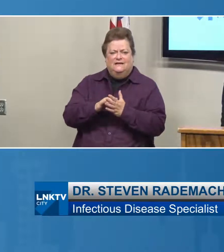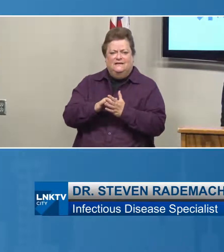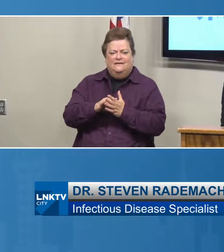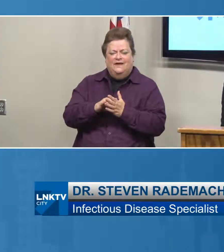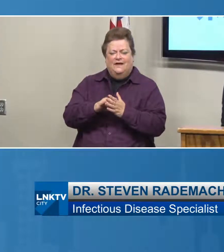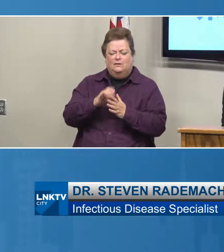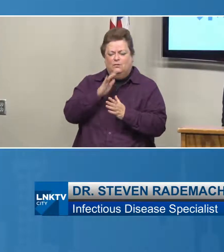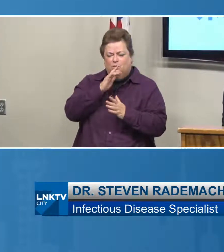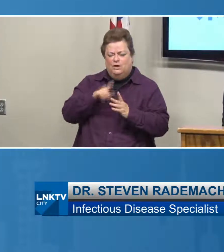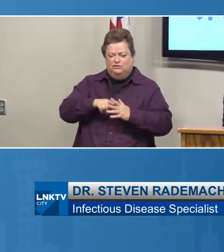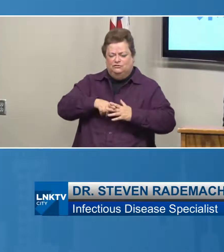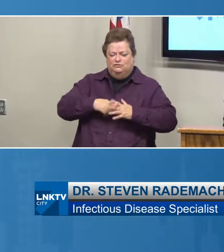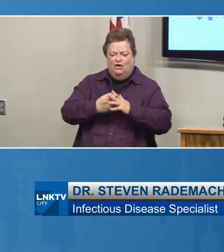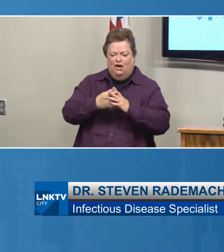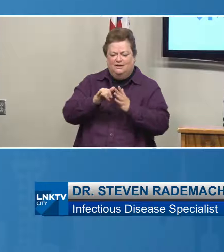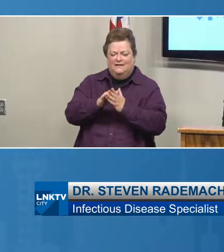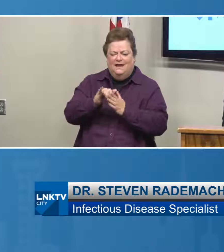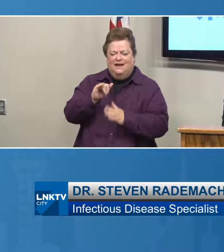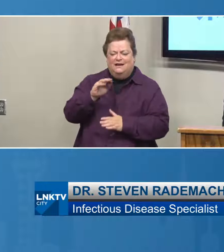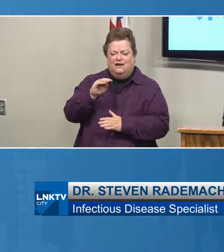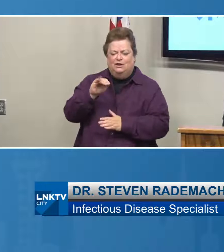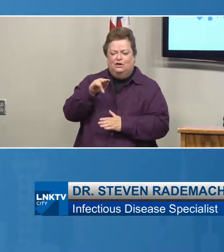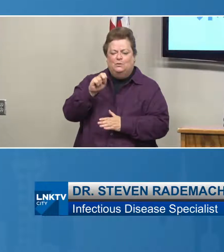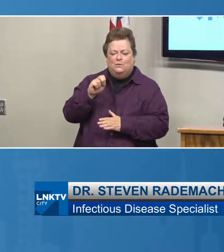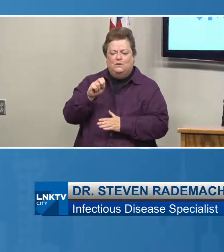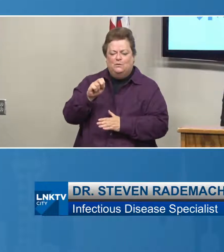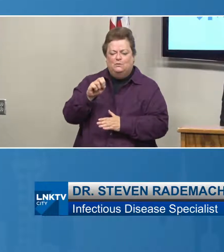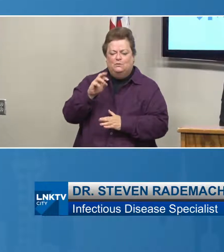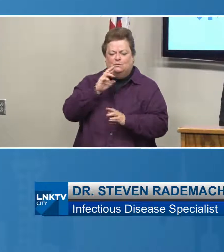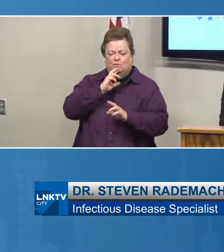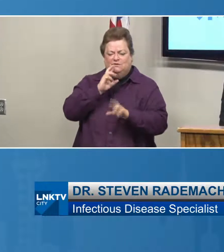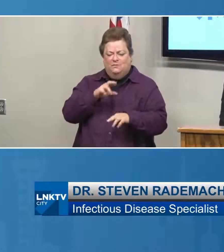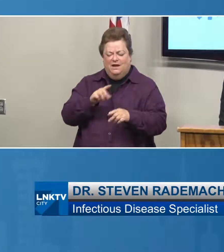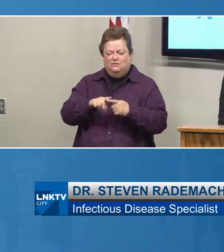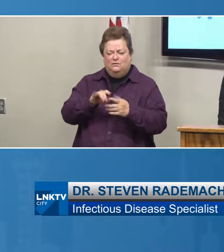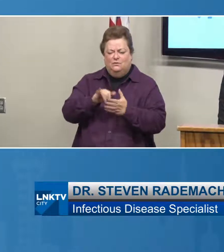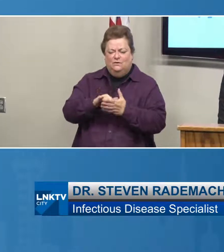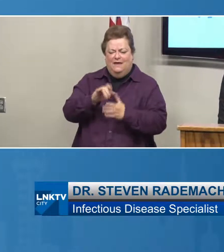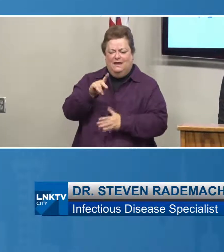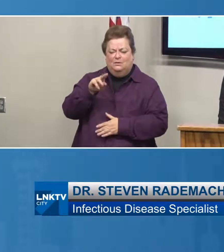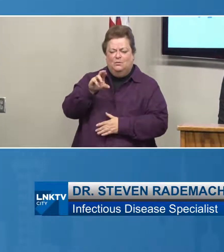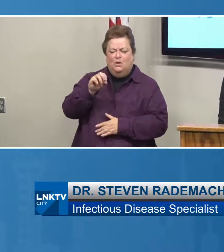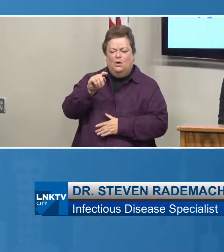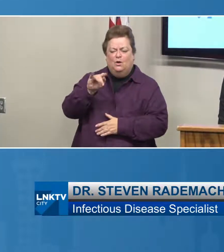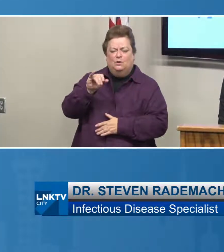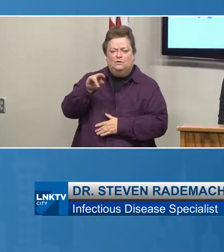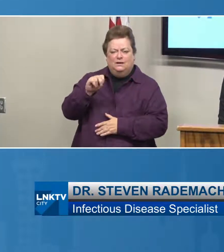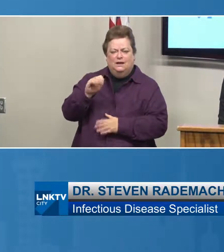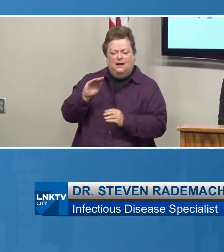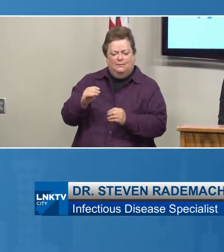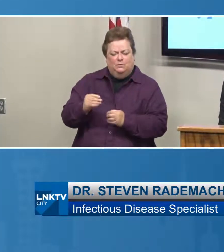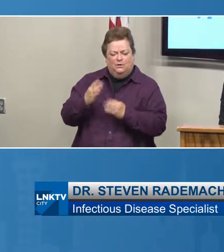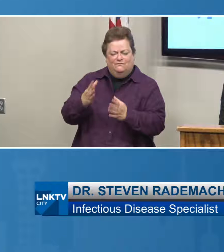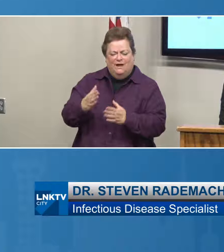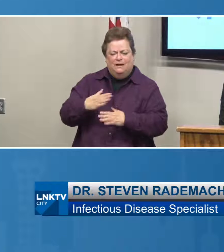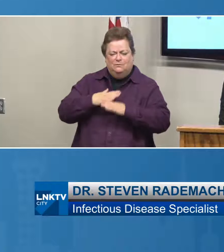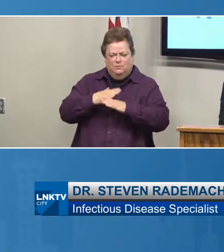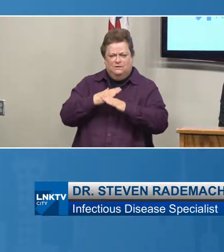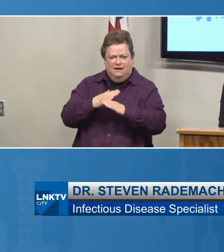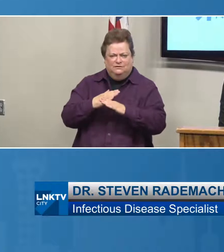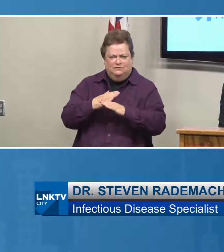immune response to the spike protein and thus provide the